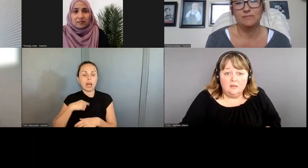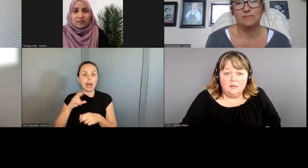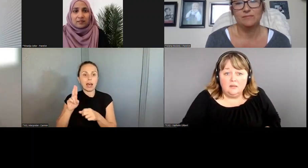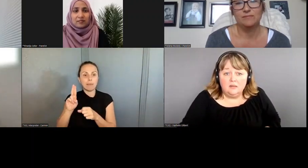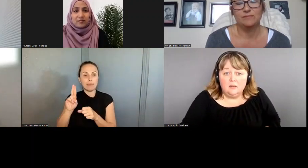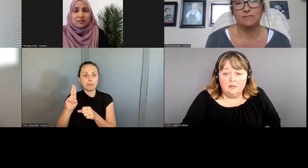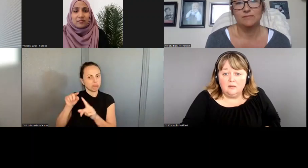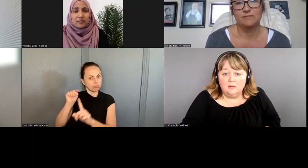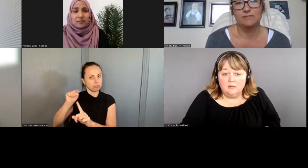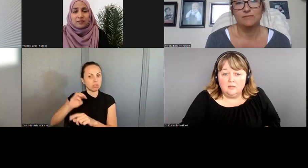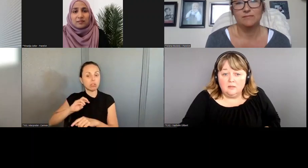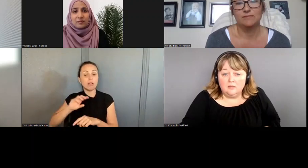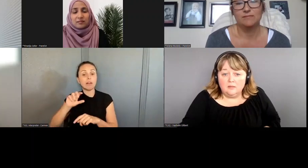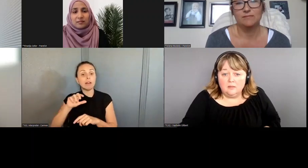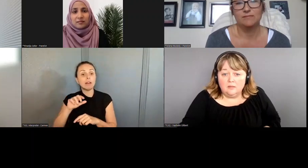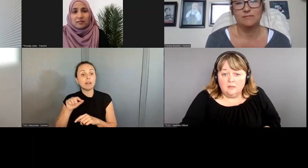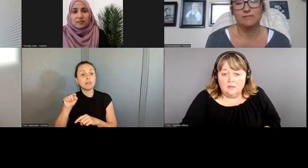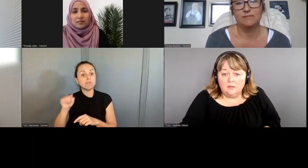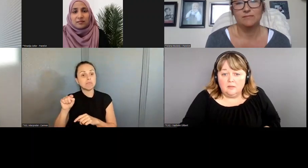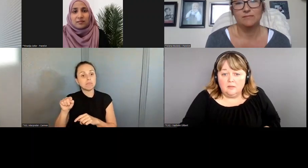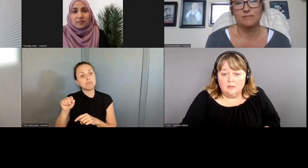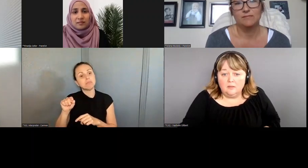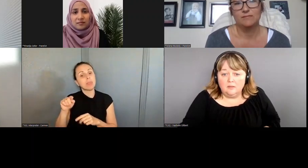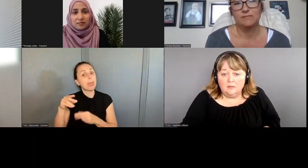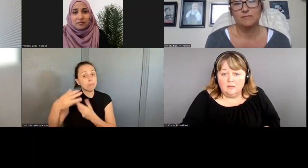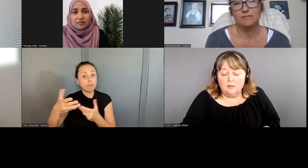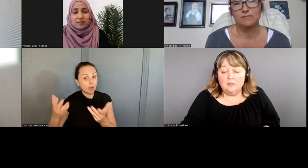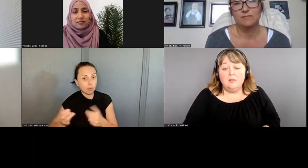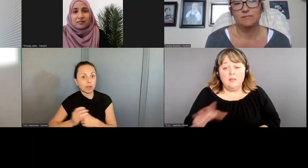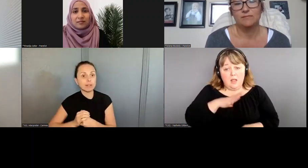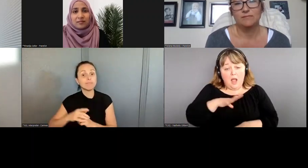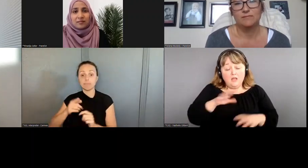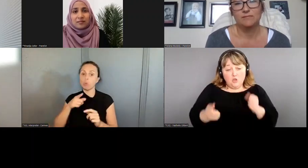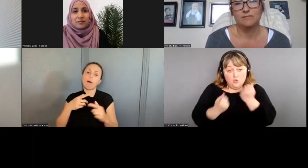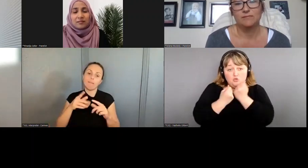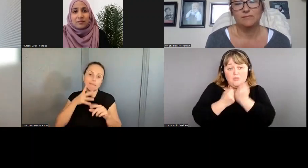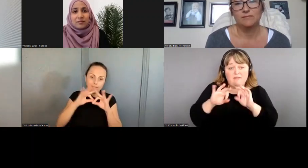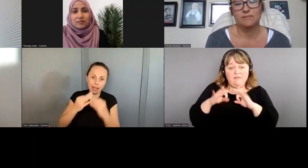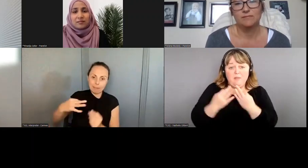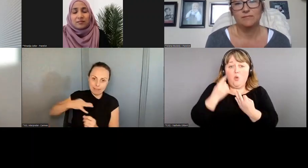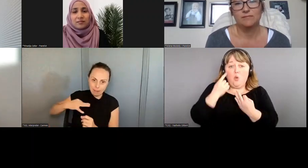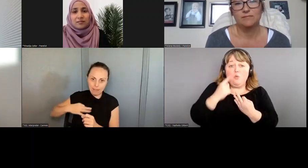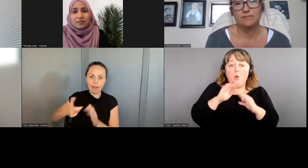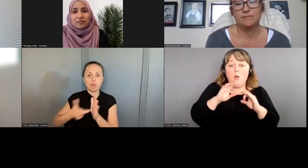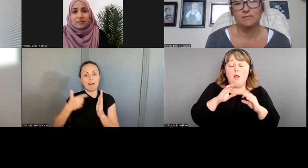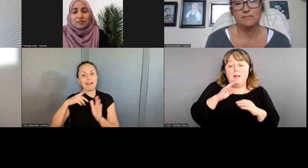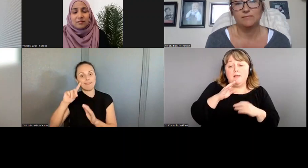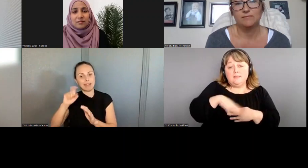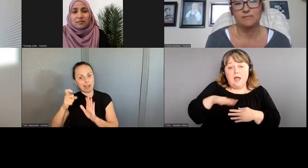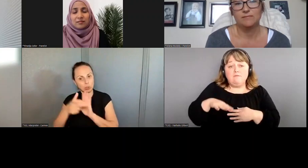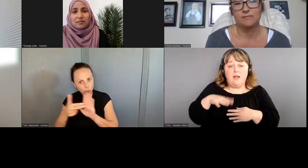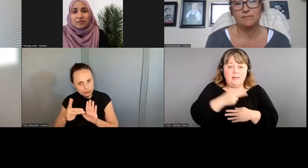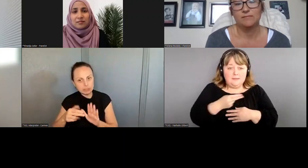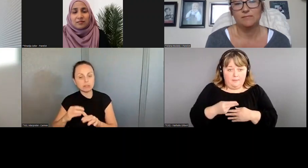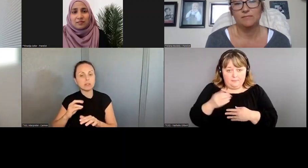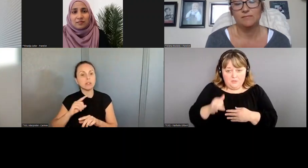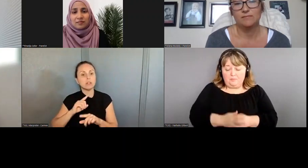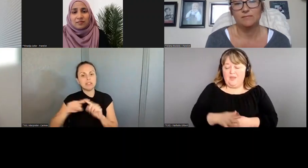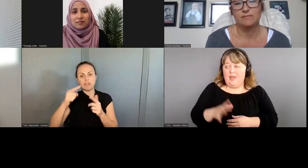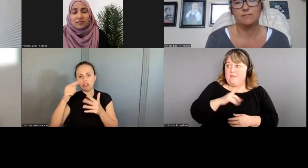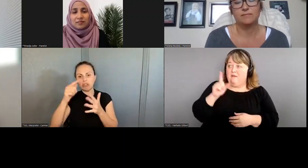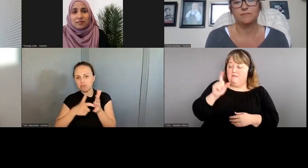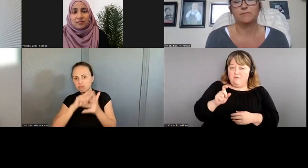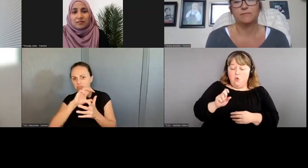for that. So what they provide is you apply for that. You have to have a diagnosis and a bunch of